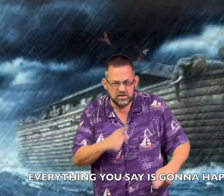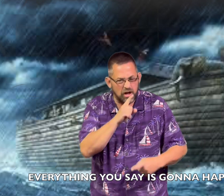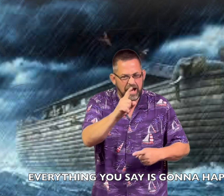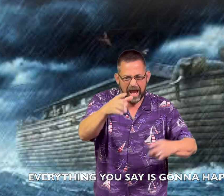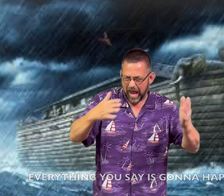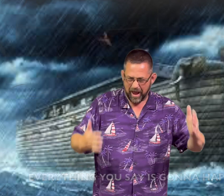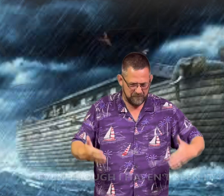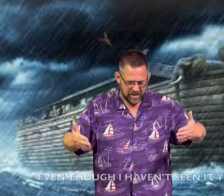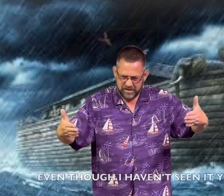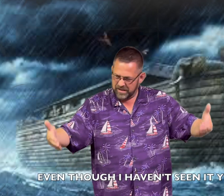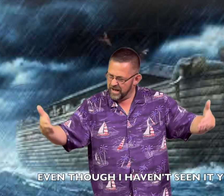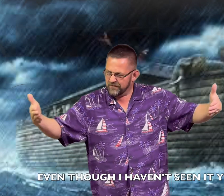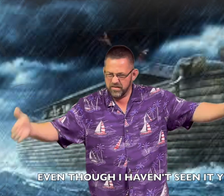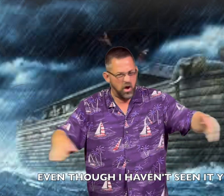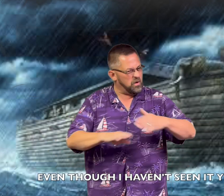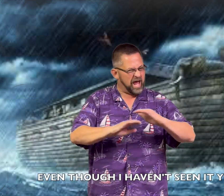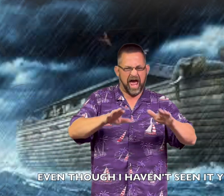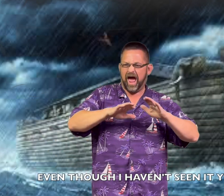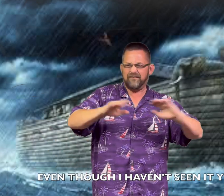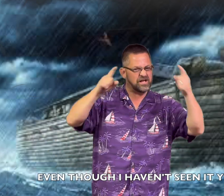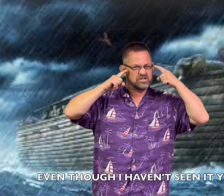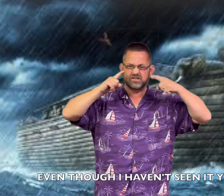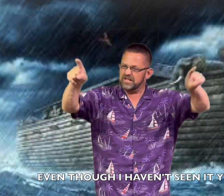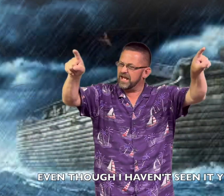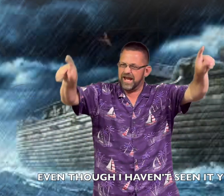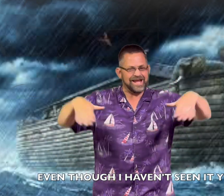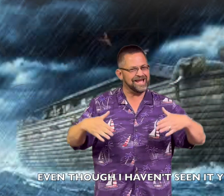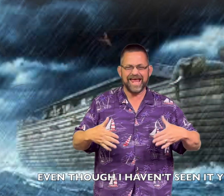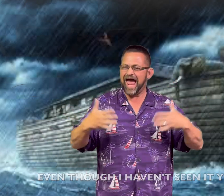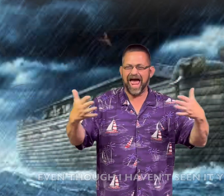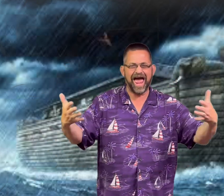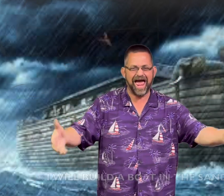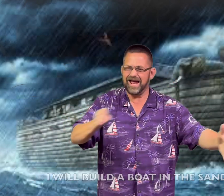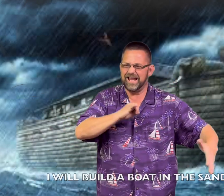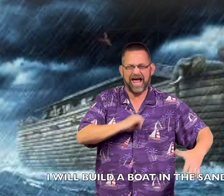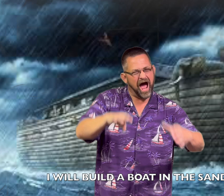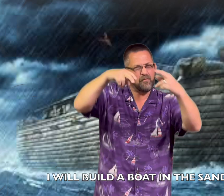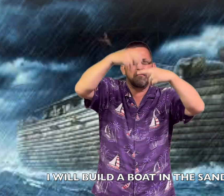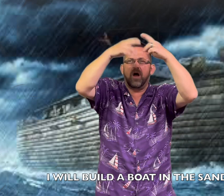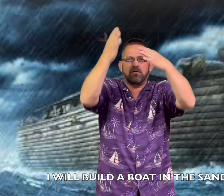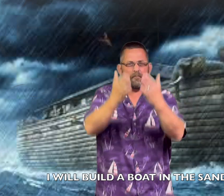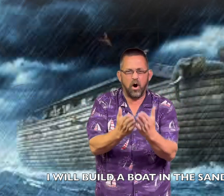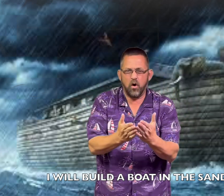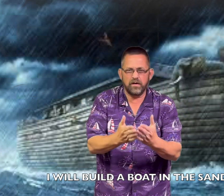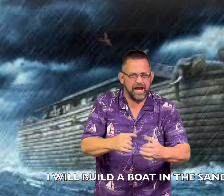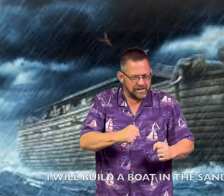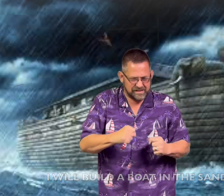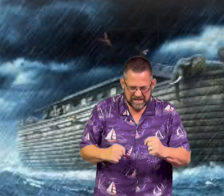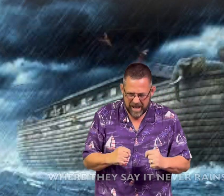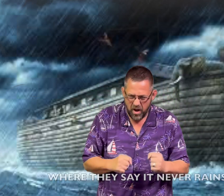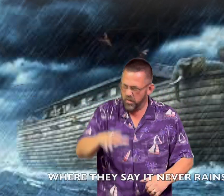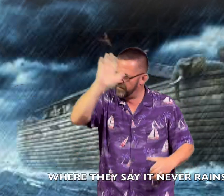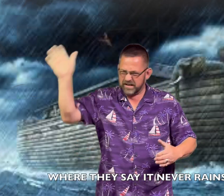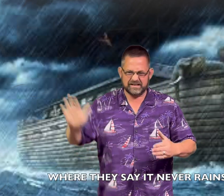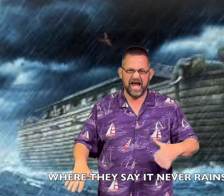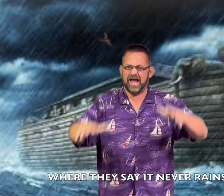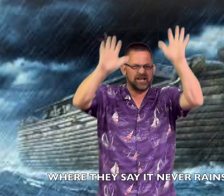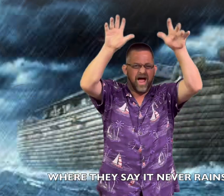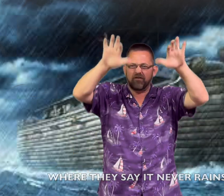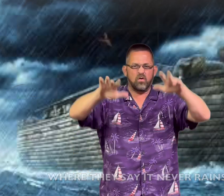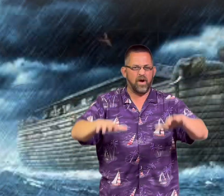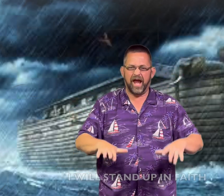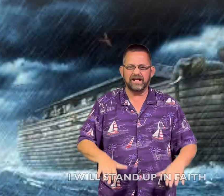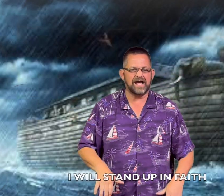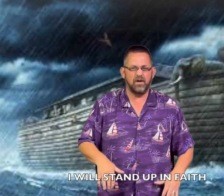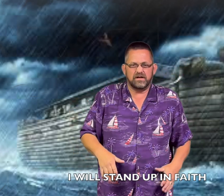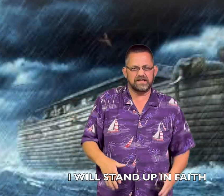say is gonna happen Even though I haven't seen it yet I will build a boat in the sand When they say it